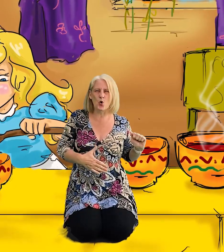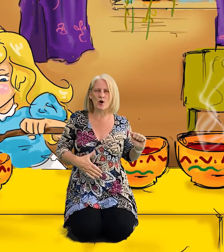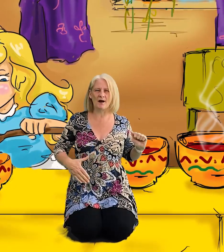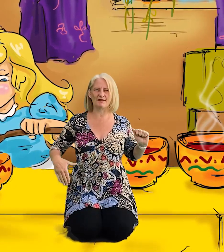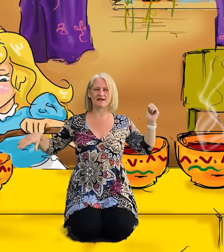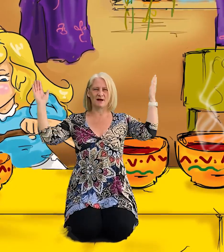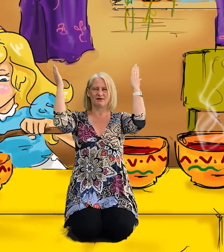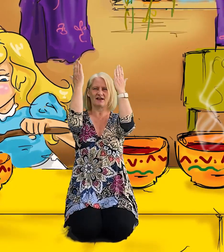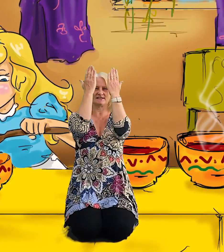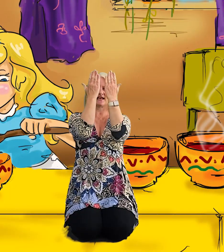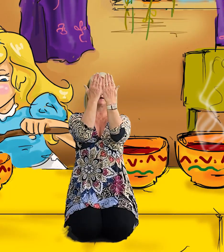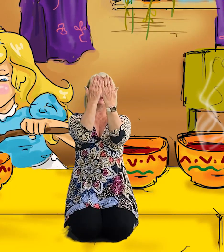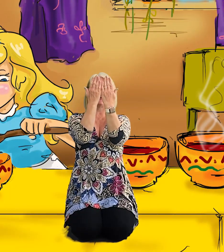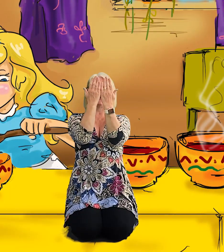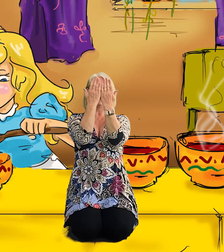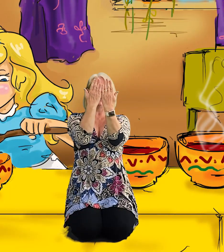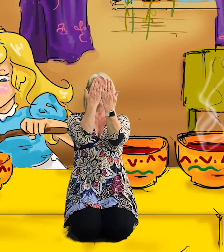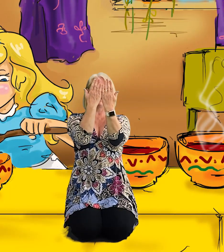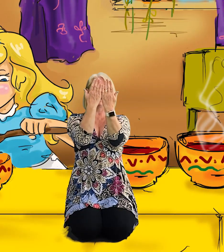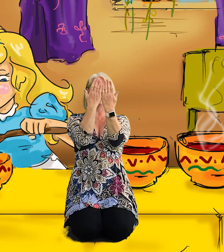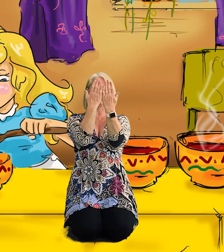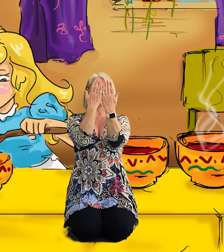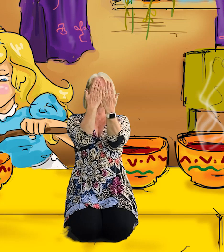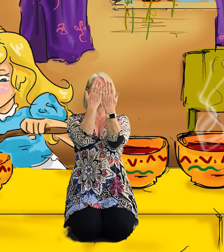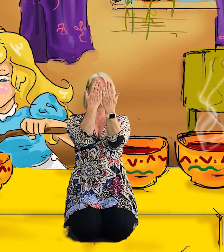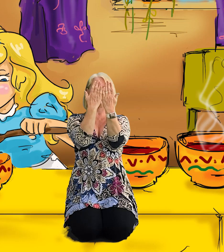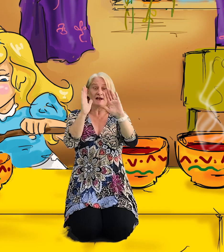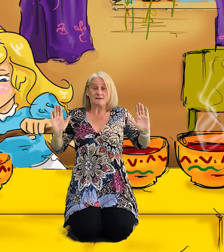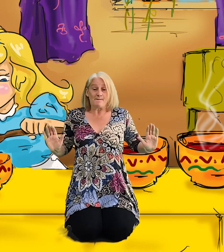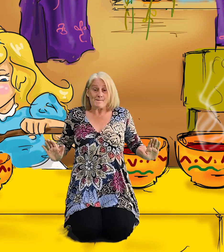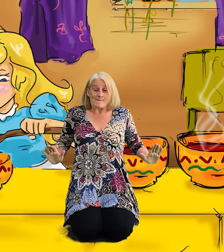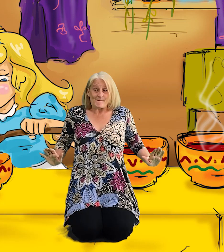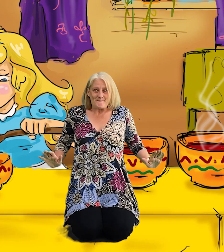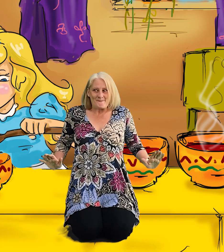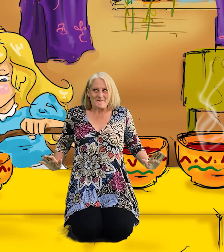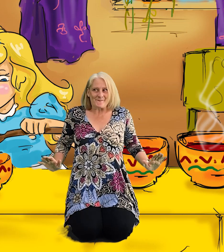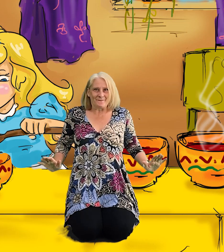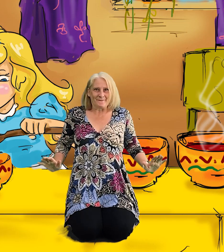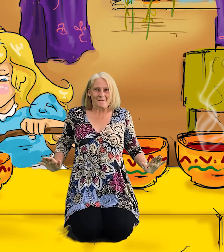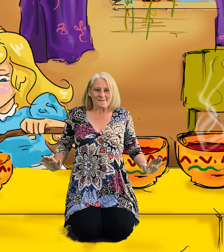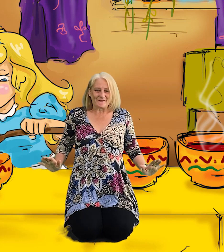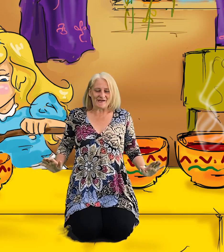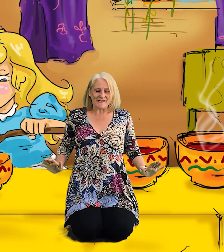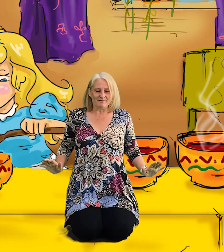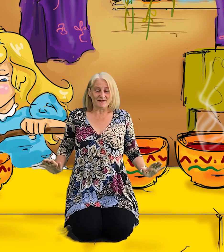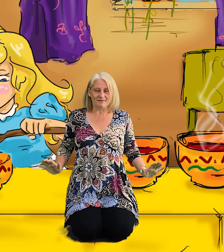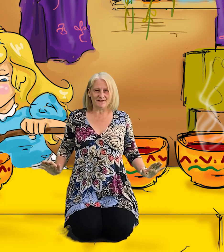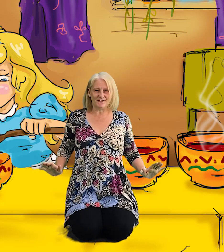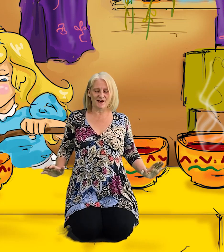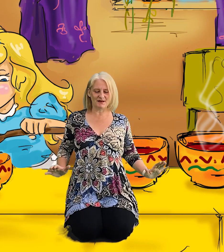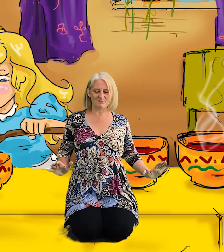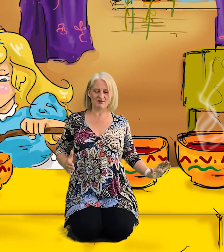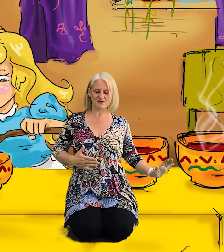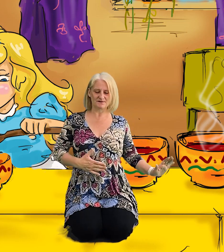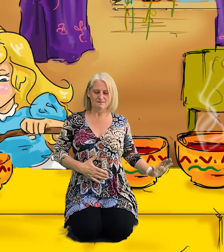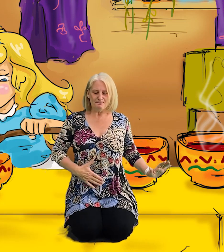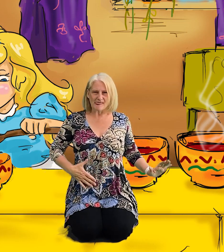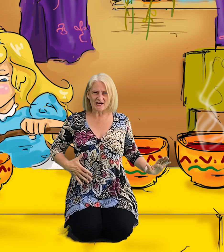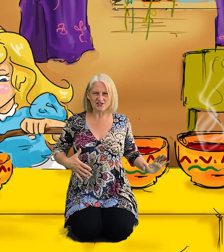up. That yummy face again. Ready? One, two, three, face. Mmm, yum, yum, yummy porridge. And she